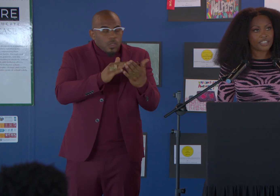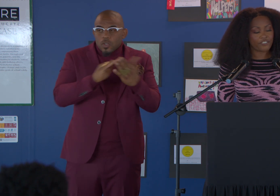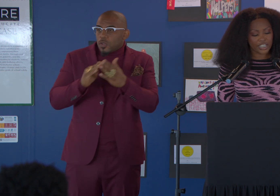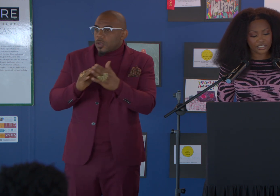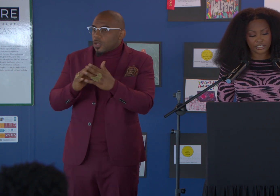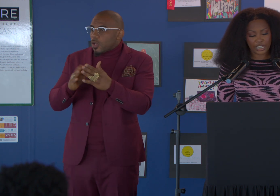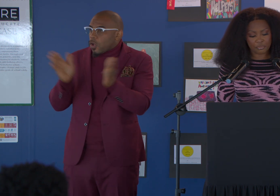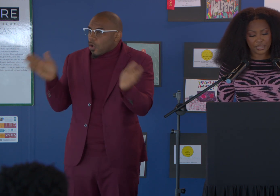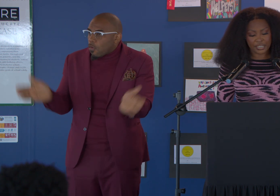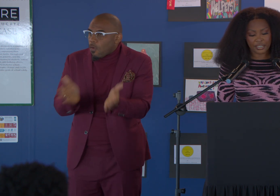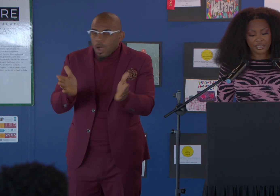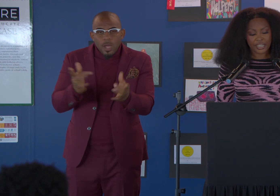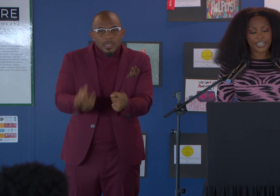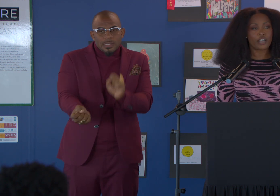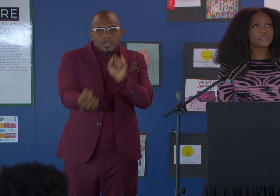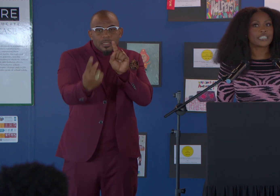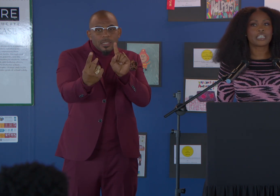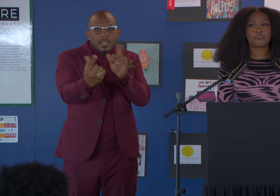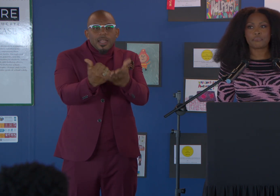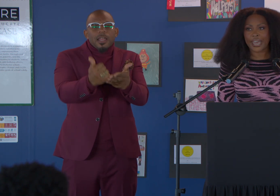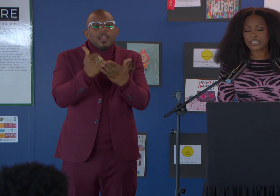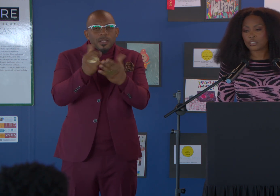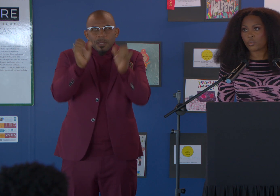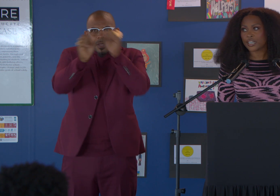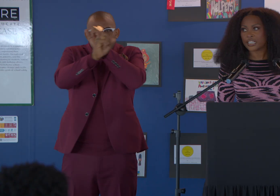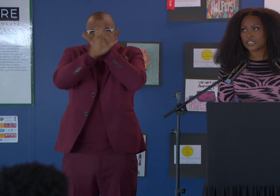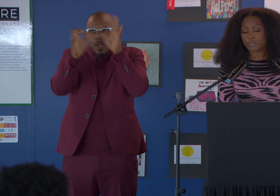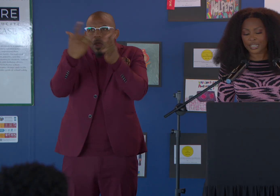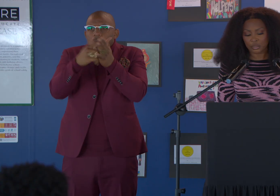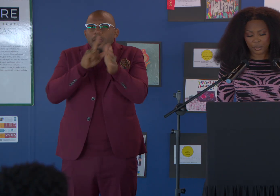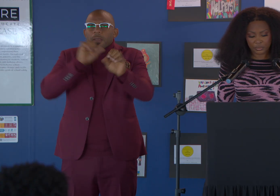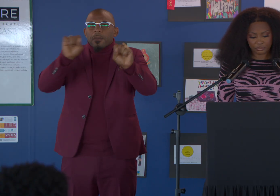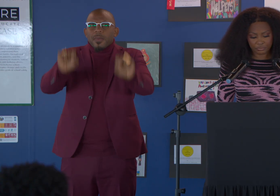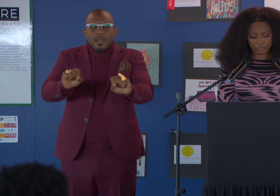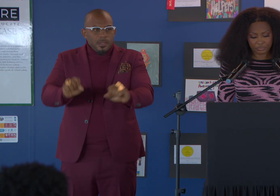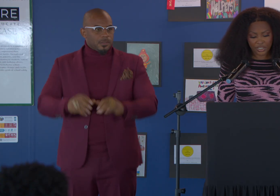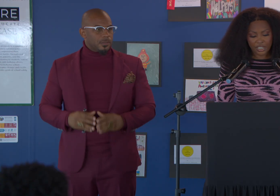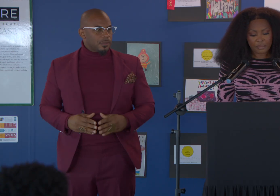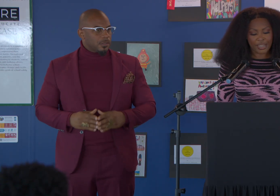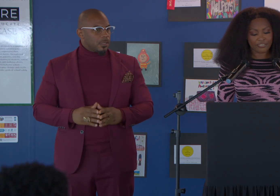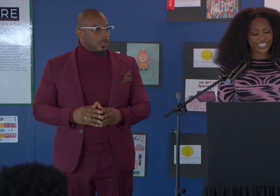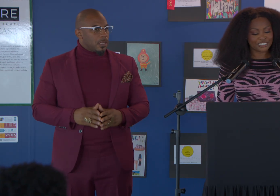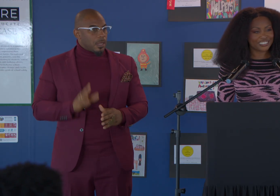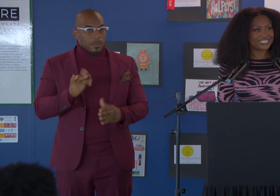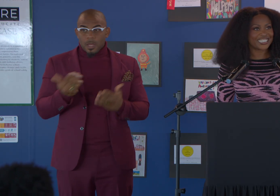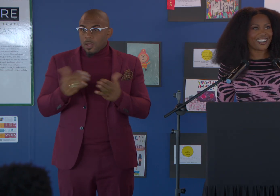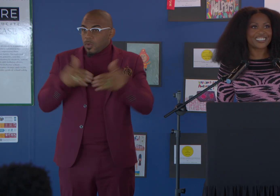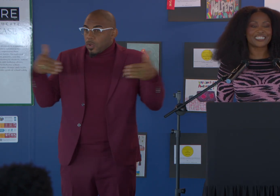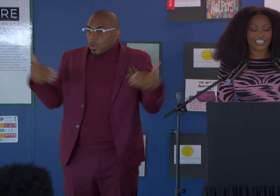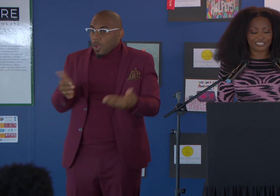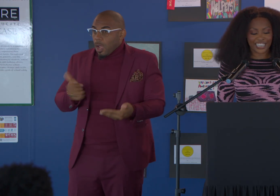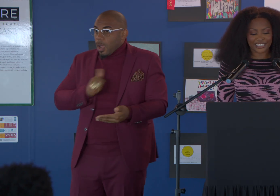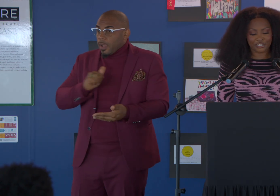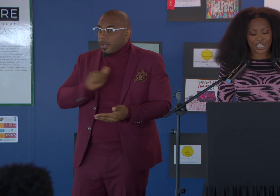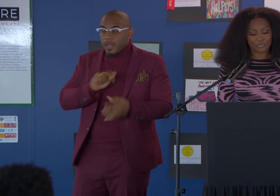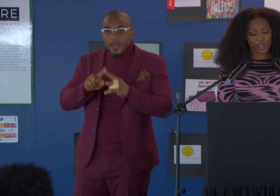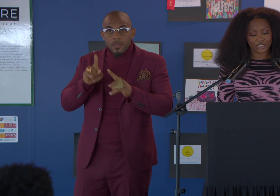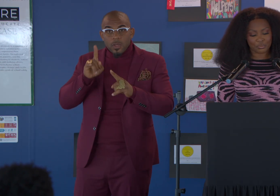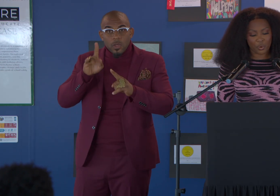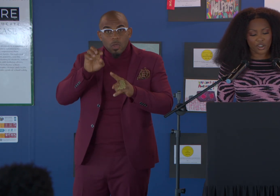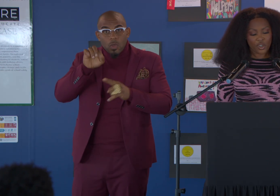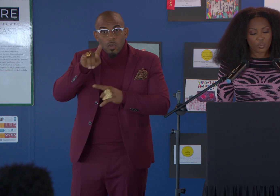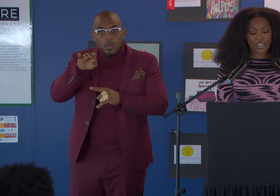communities, fosters empathy, and helps us imagine what is possible. By reintroducing ourselves as